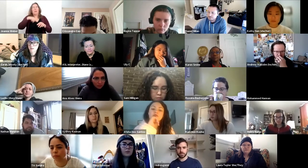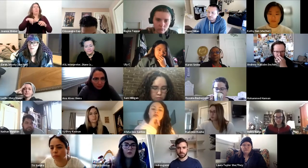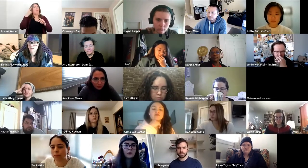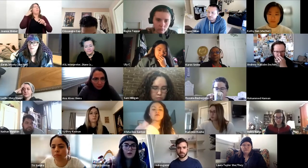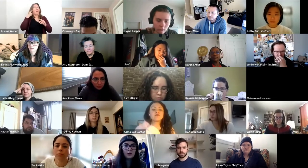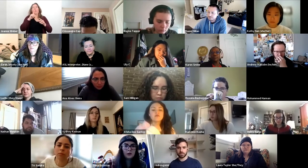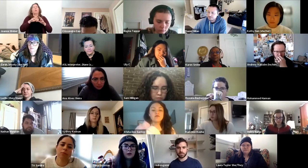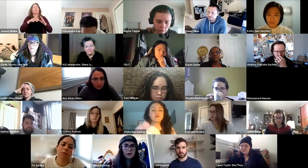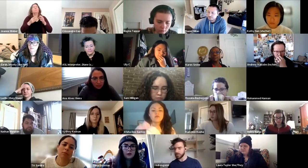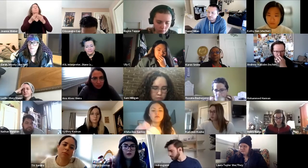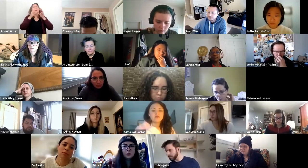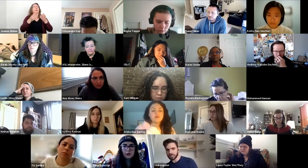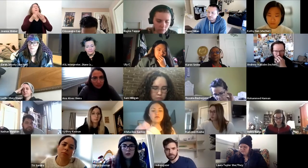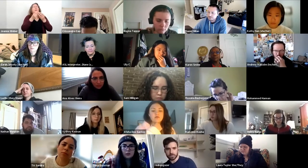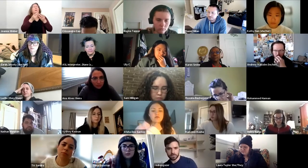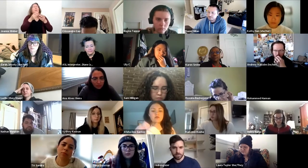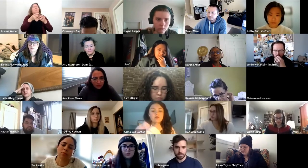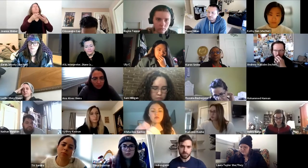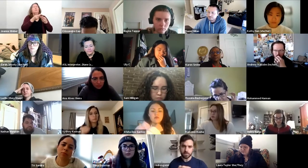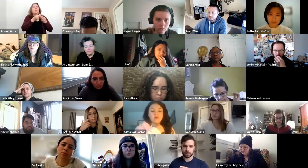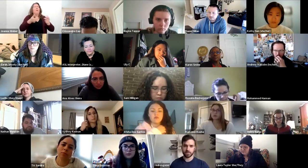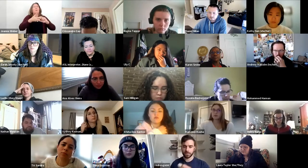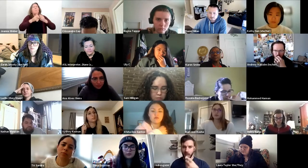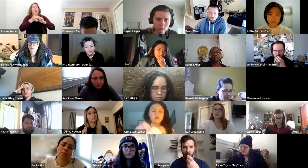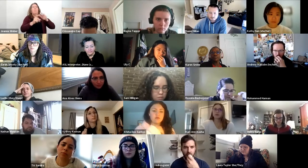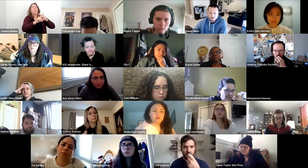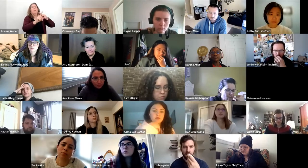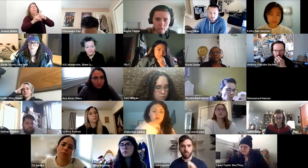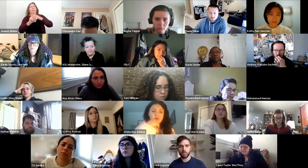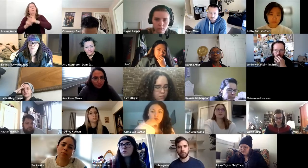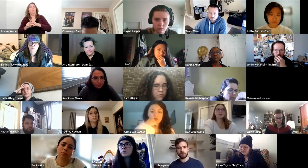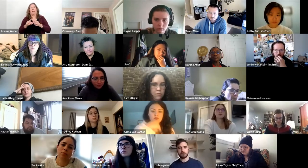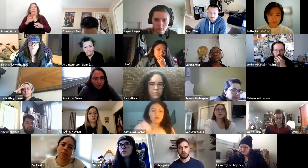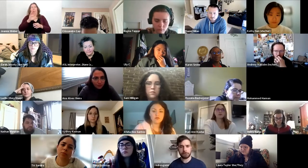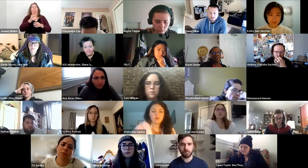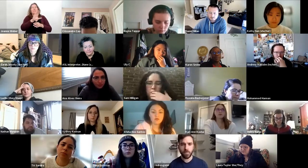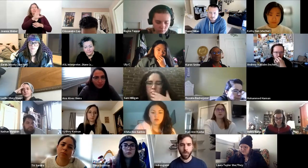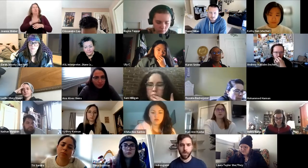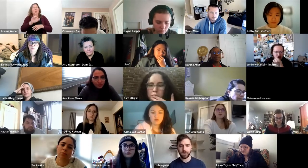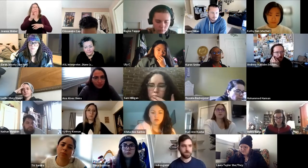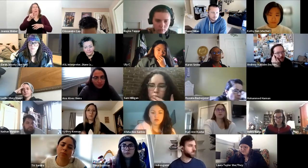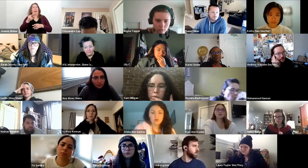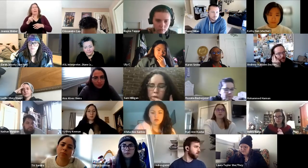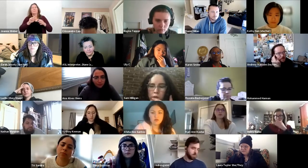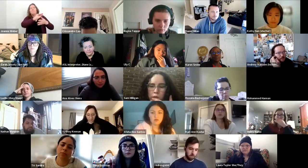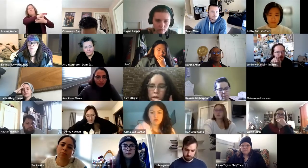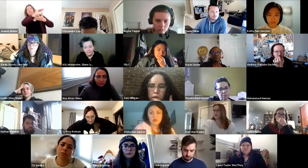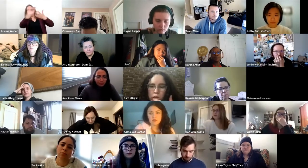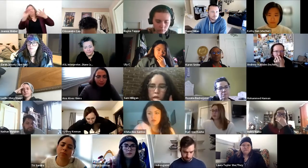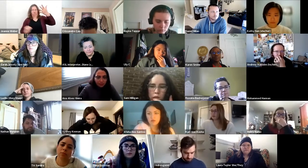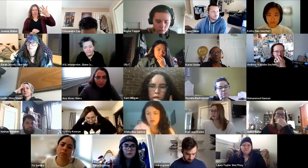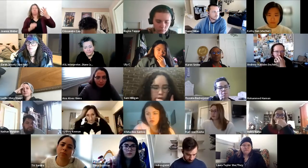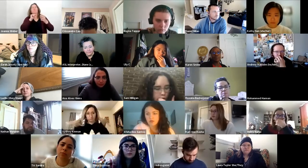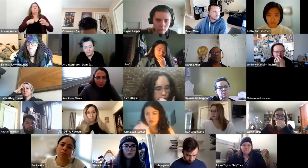in eClass. And I think the techs are working on solving that problem. I think mine wasn't the